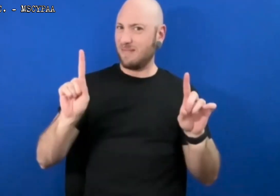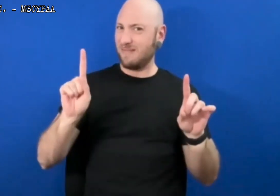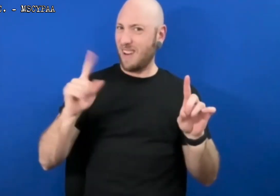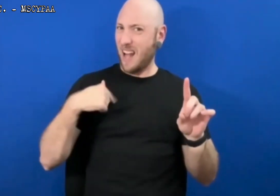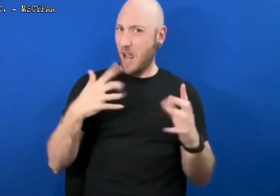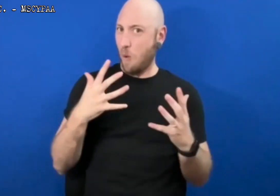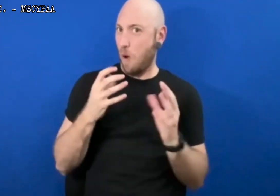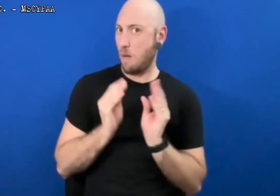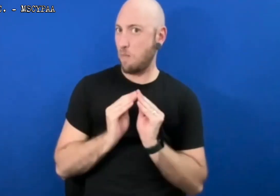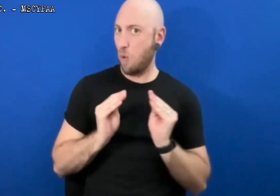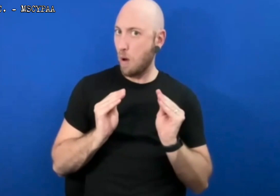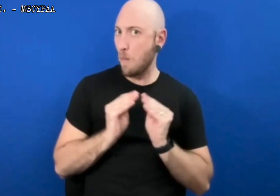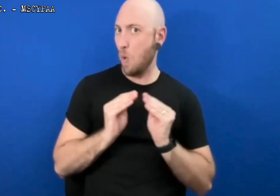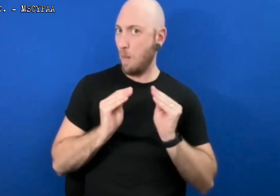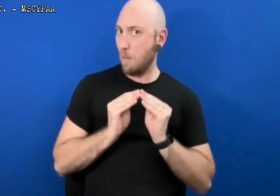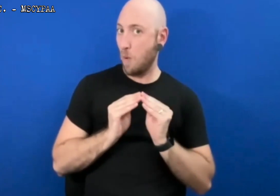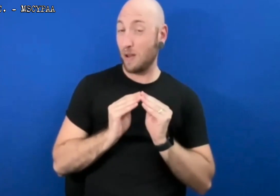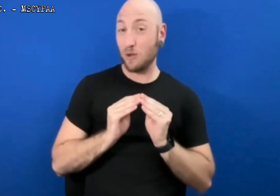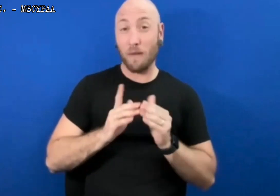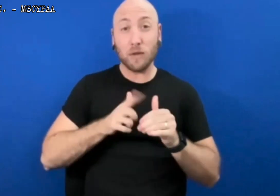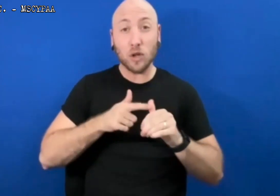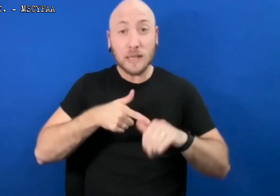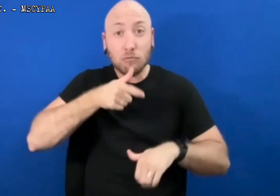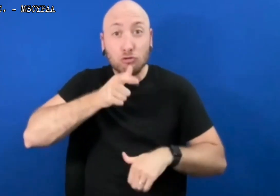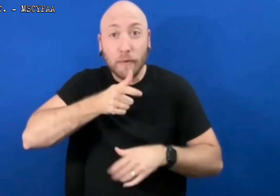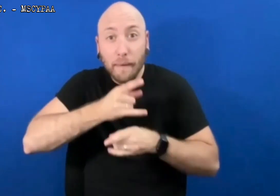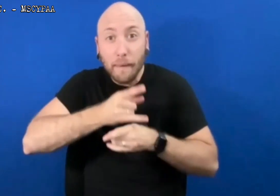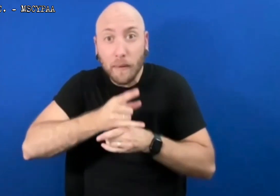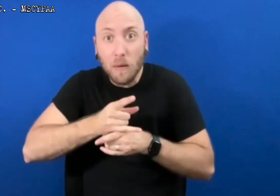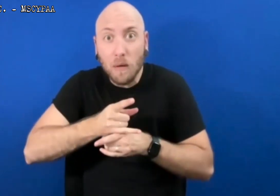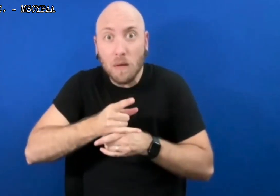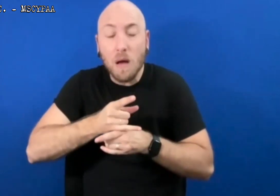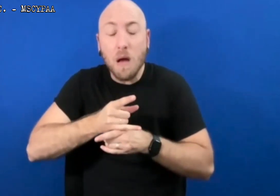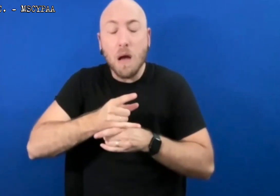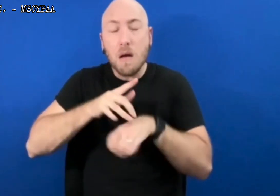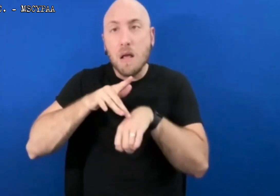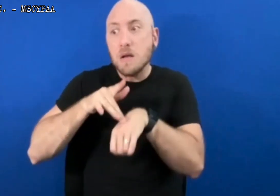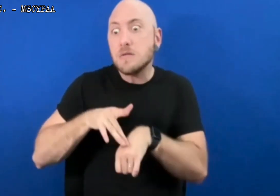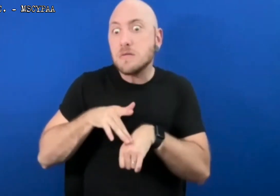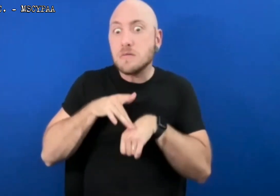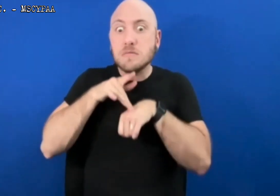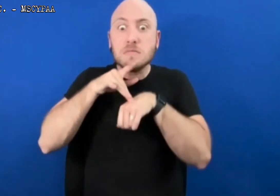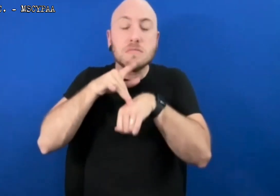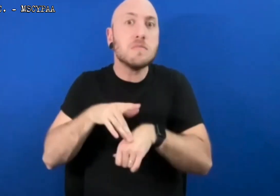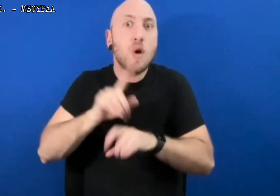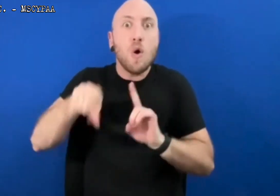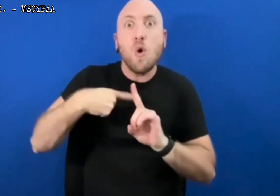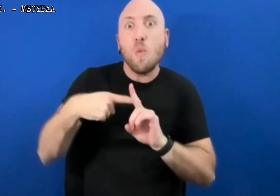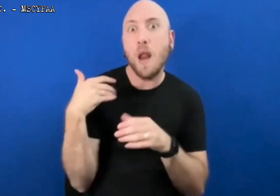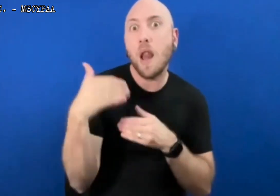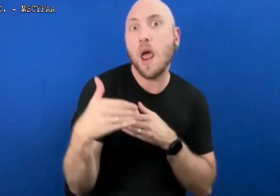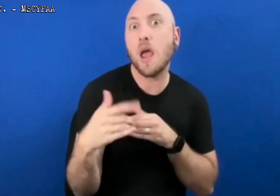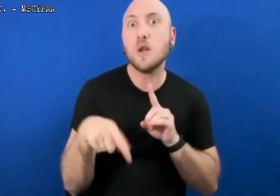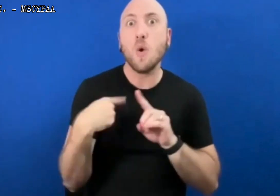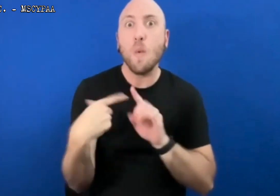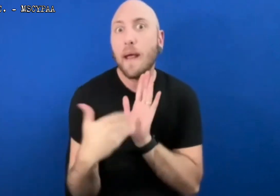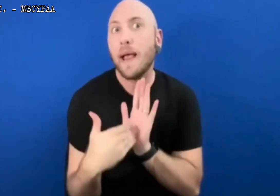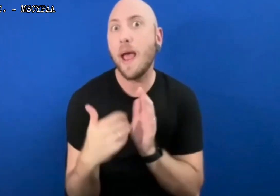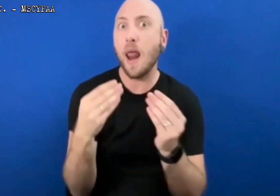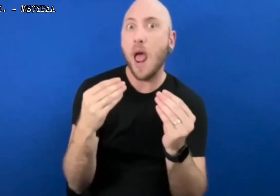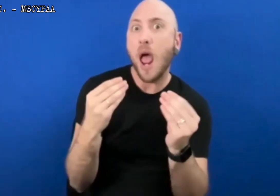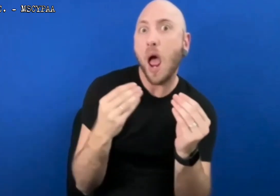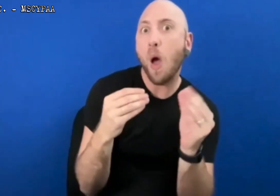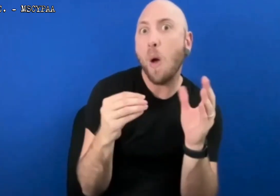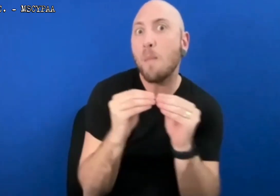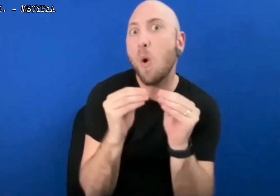I all I could do, like once I had started drinking, was like I just obsessed. Like, who am I going to do it with? Where are we going to do it? How are we going to get more?